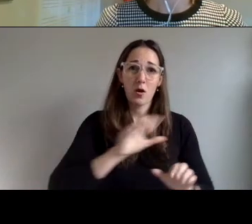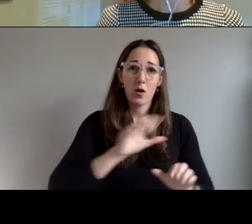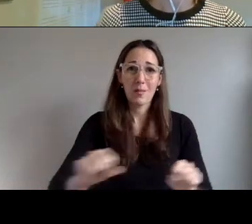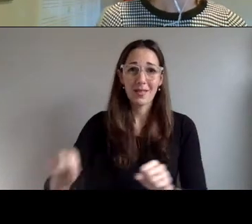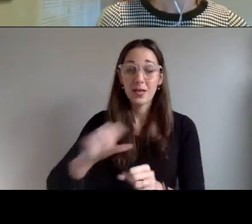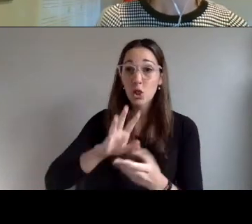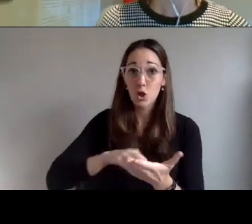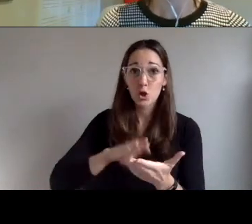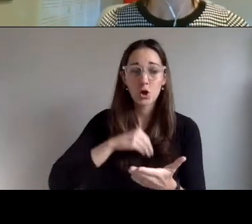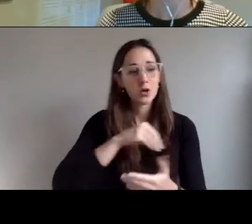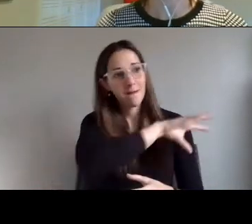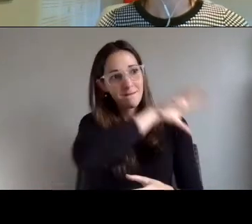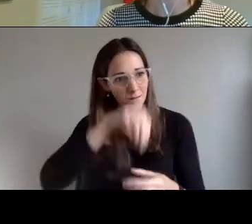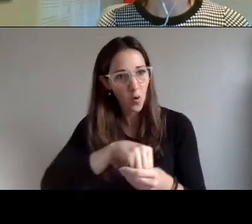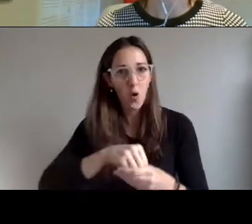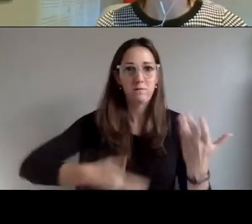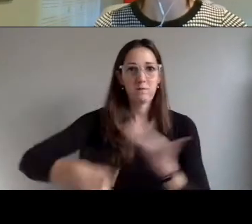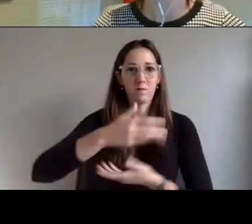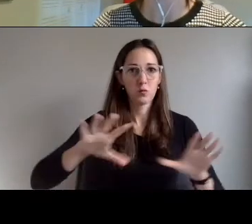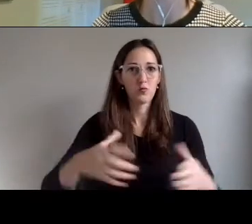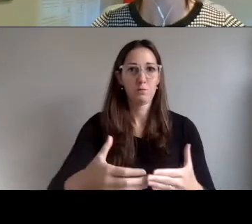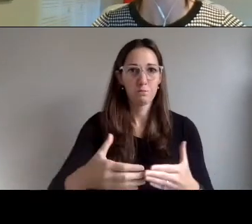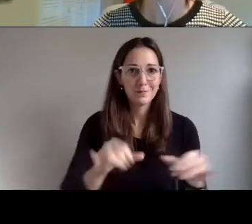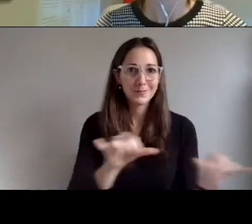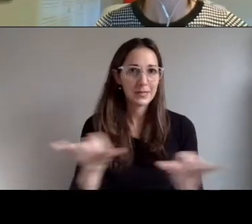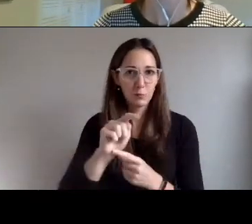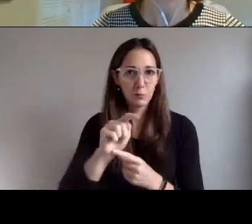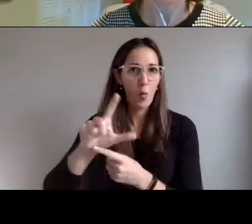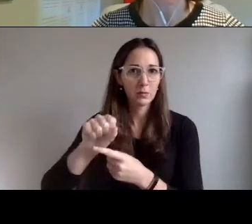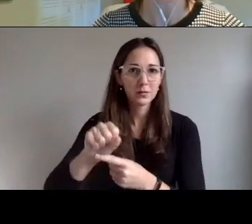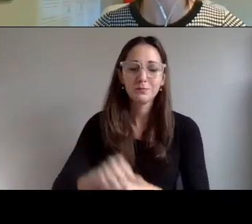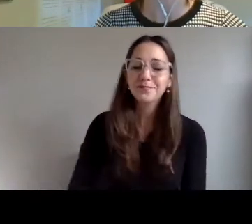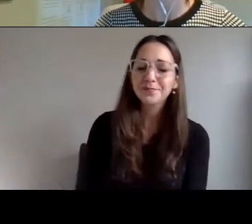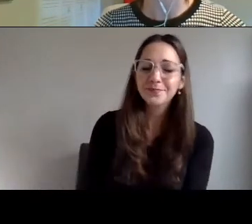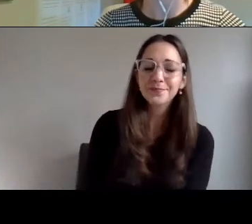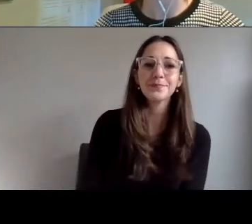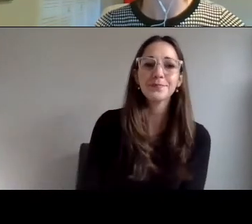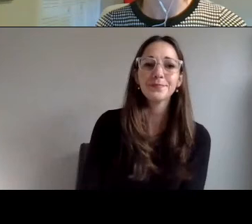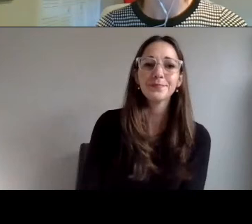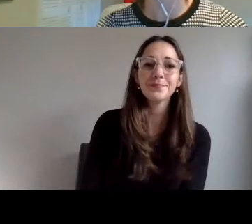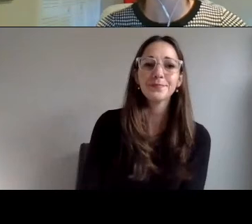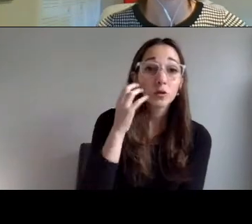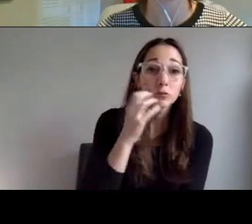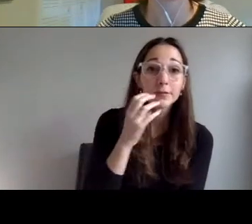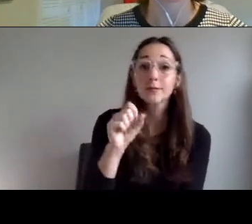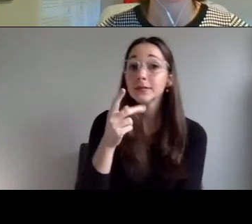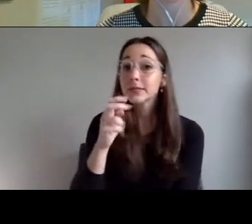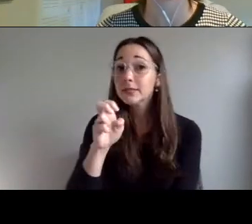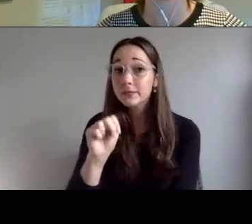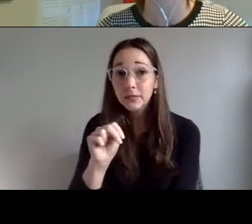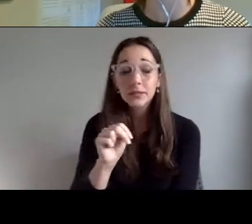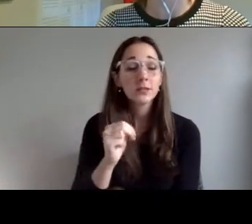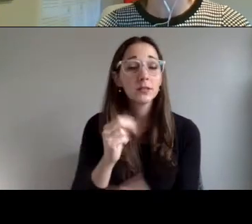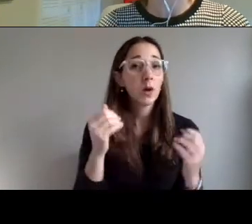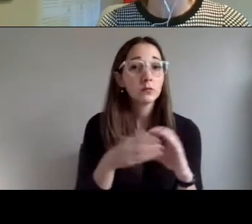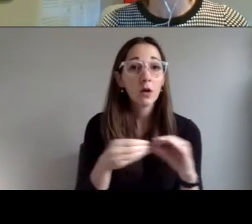Thank you. Chris, Stephen, is there anything that you would like to add about how you worked with deaf and hard of hearing communities in designing